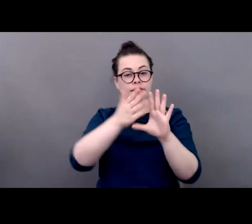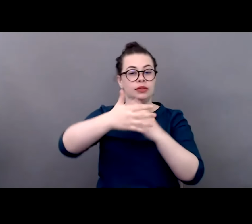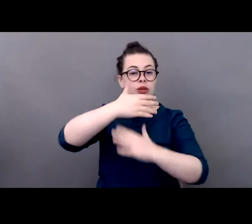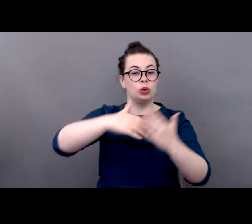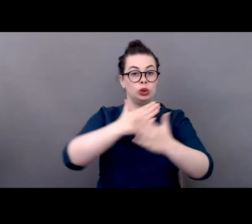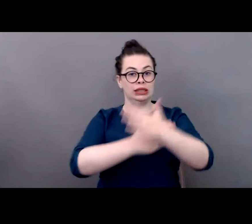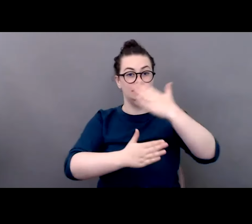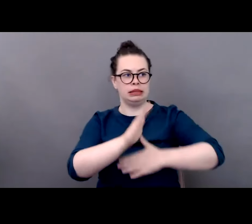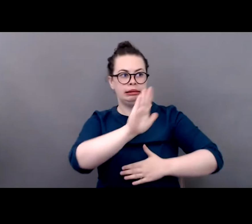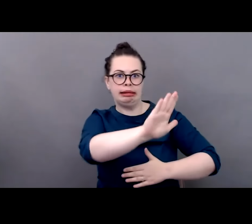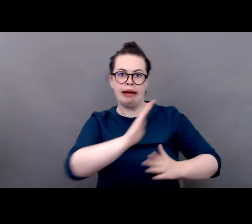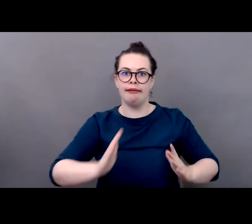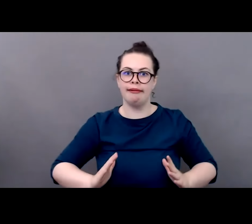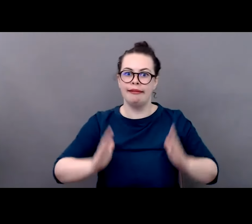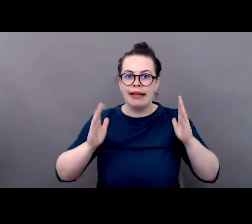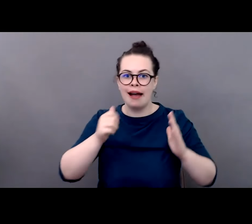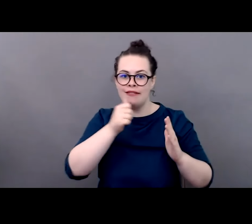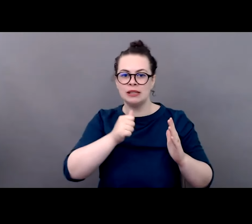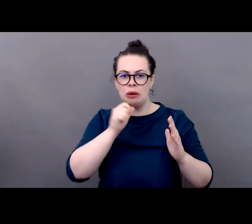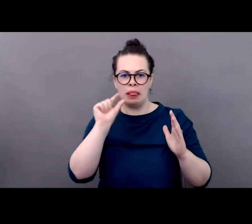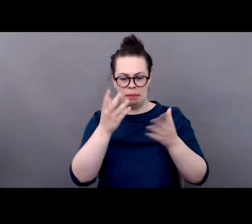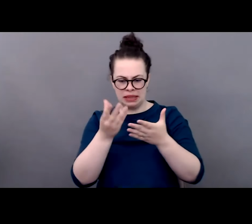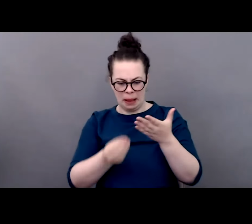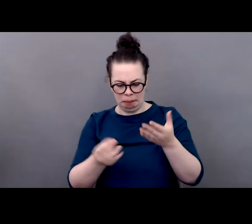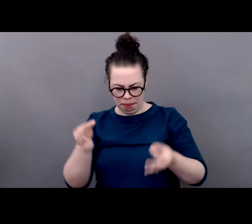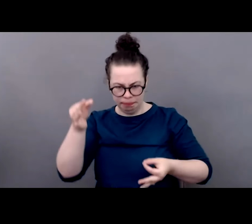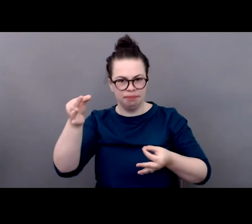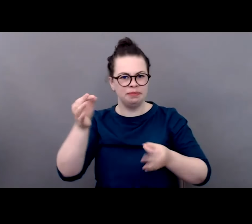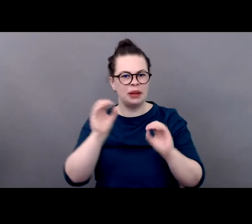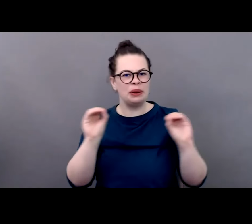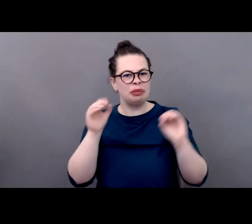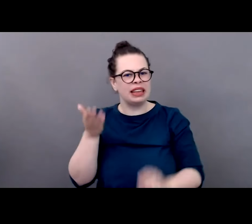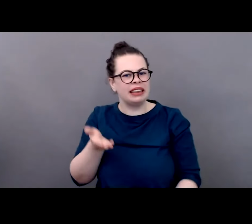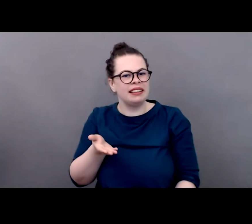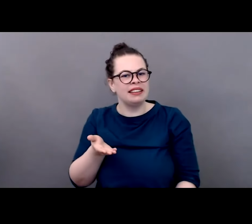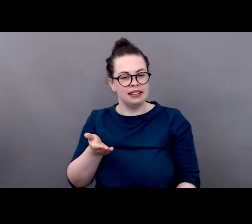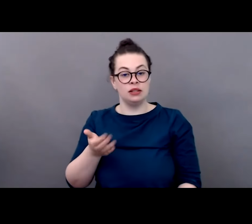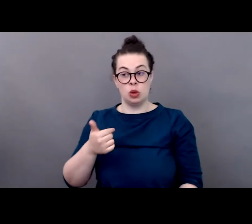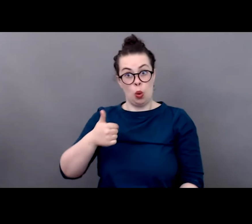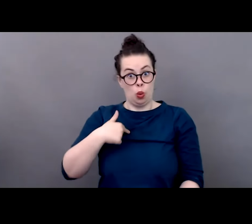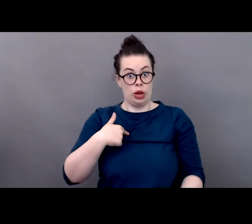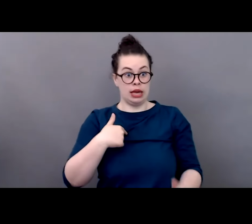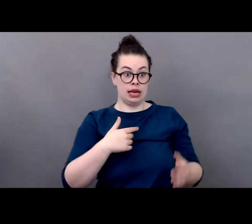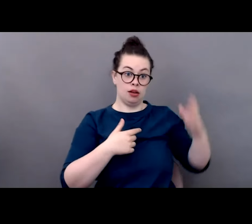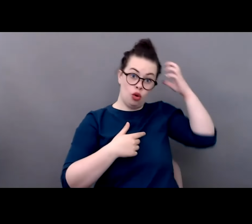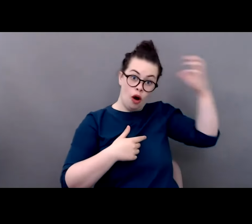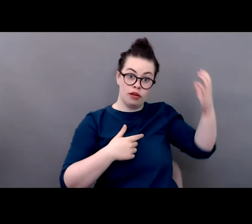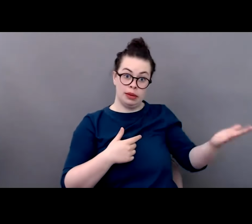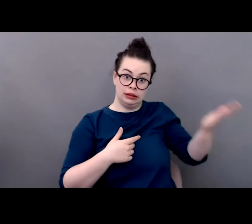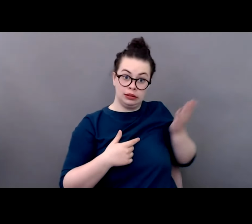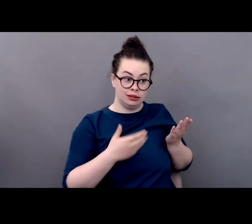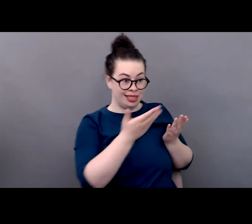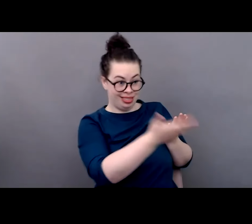there. So me as a country rapporteur and my colleagues have interpreted the official reports, both written and verbal, and